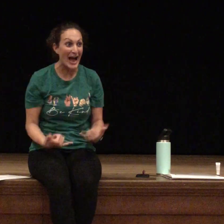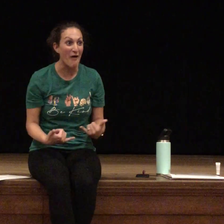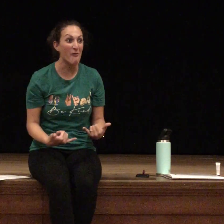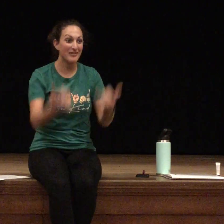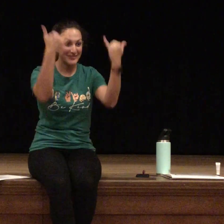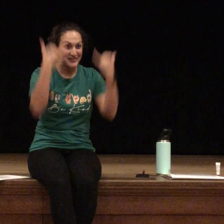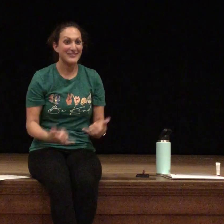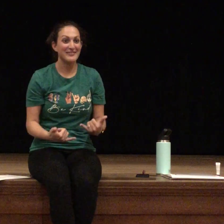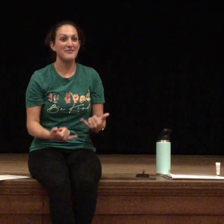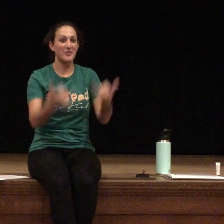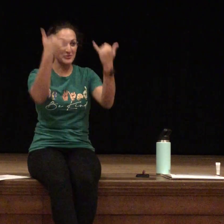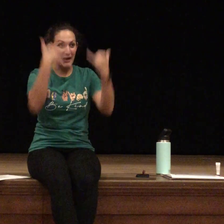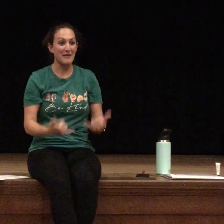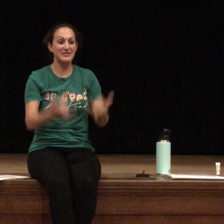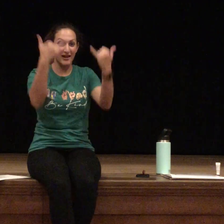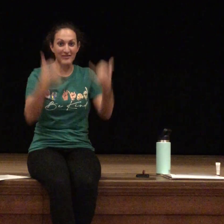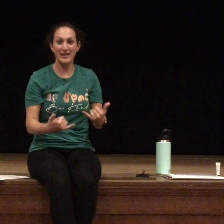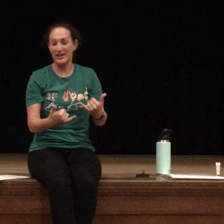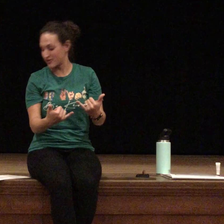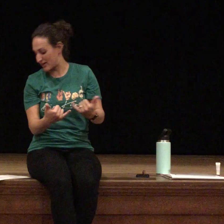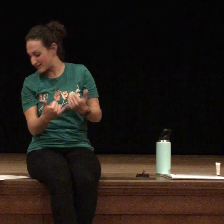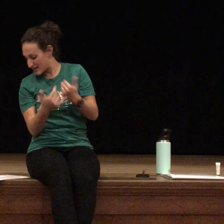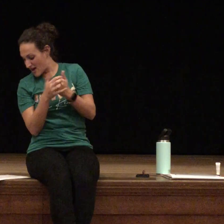now. For those moms, yeah, yelling at their kids.